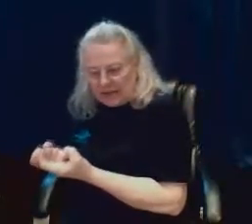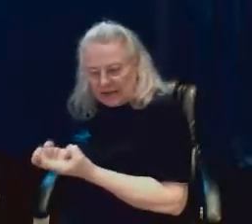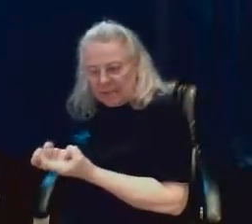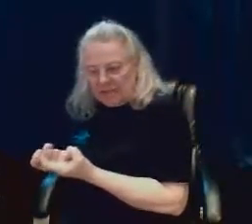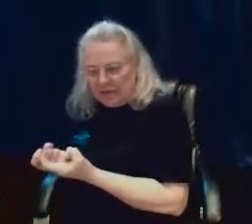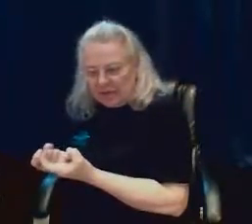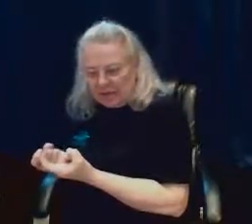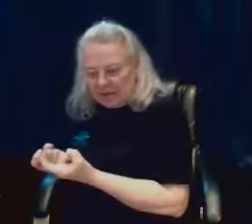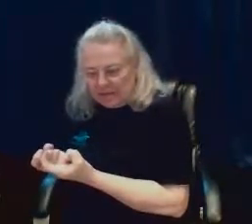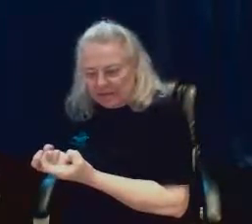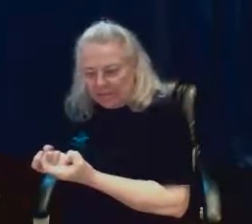that's what sin does.